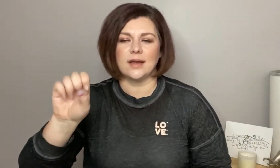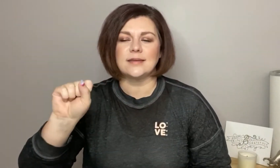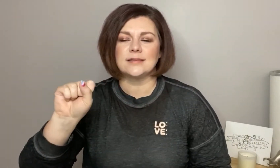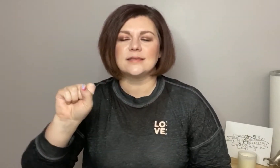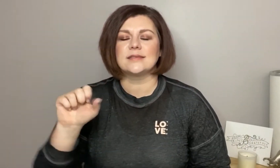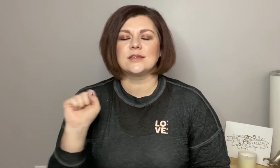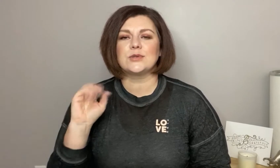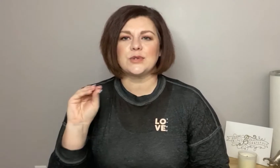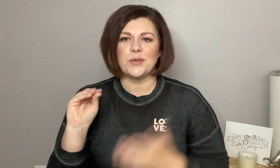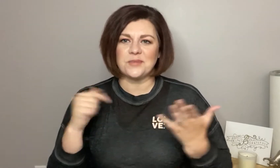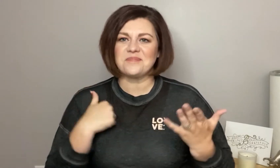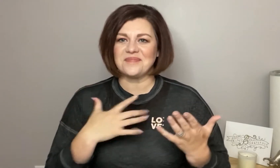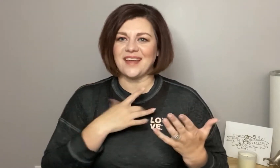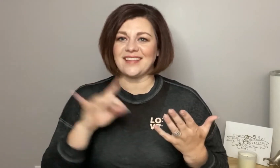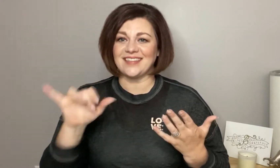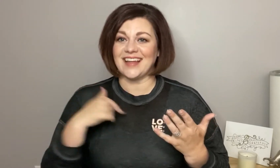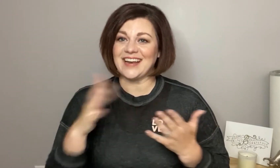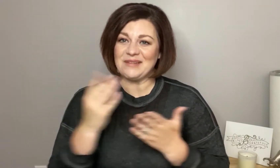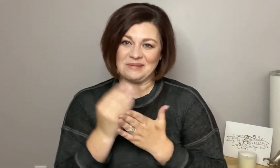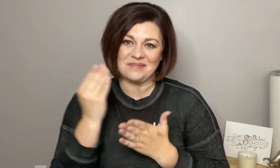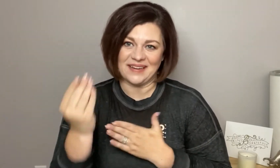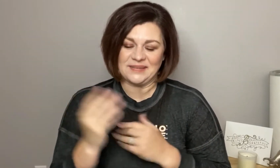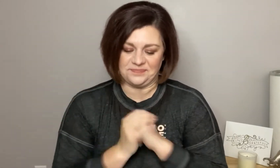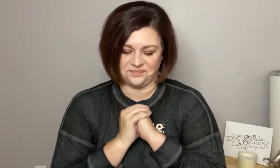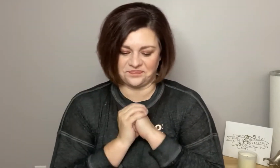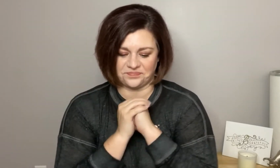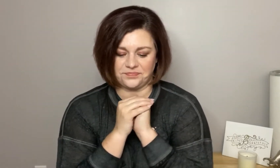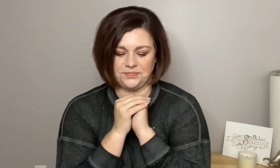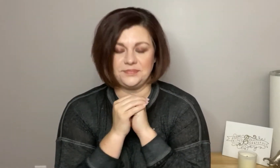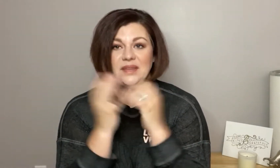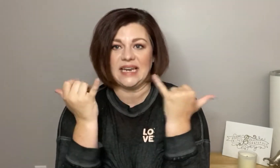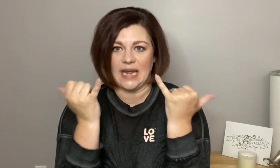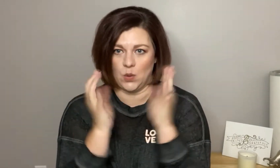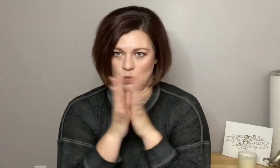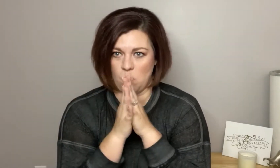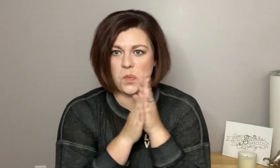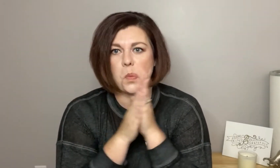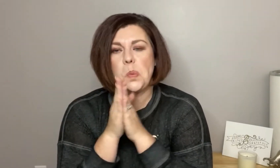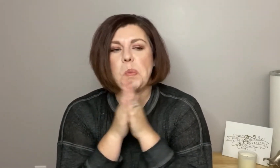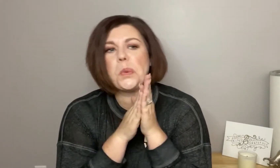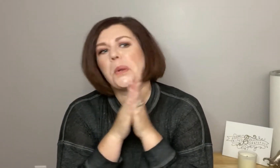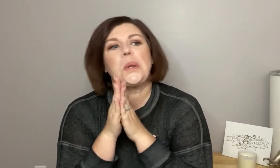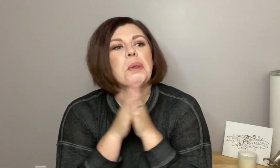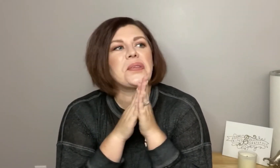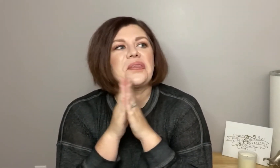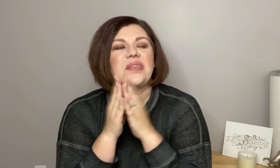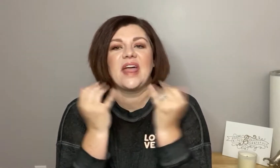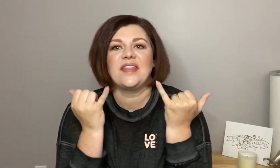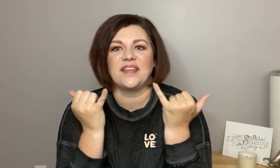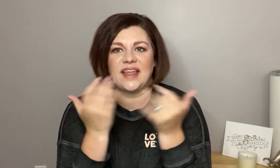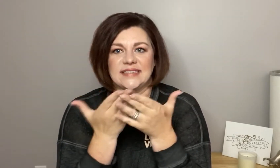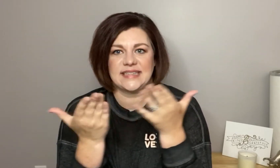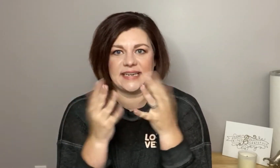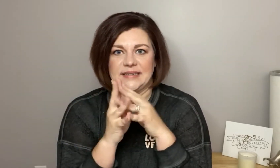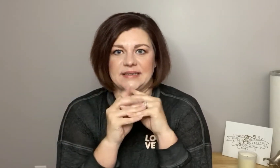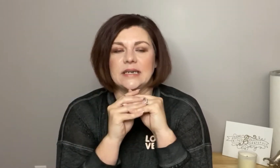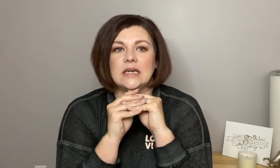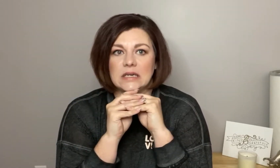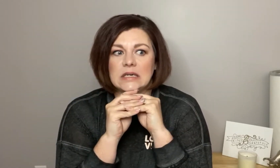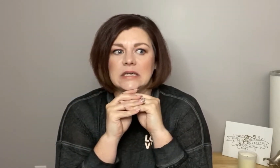range, and so that's something that I would love to support and buy. Okay, guys, we've come